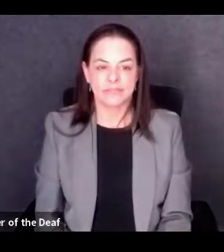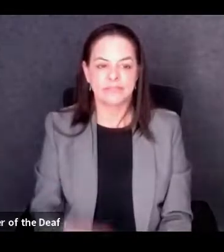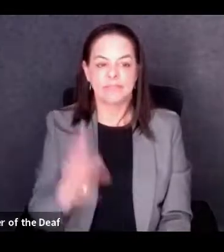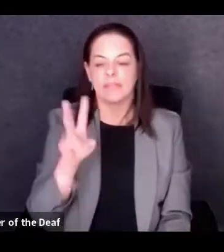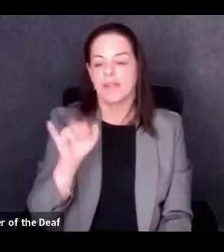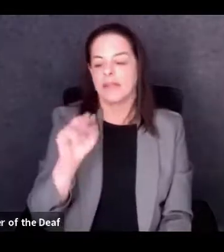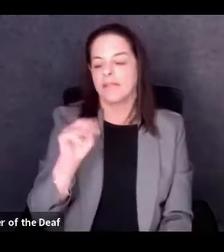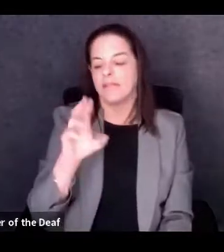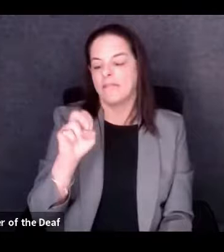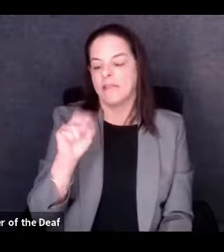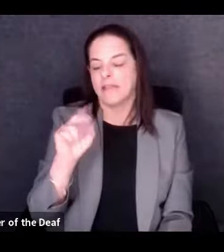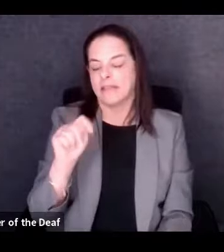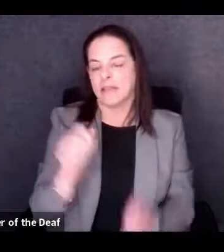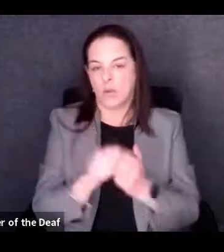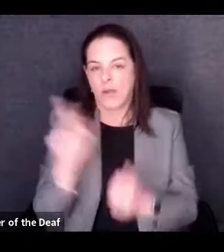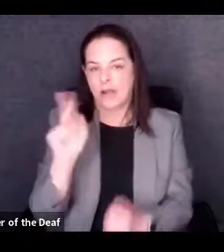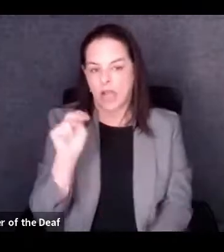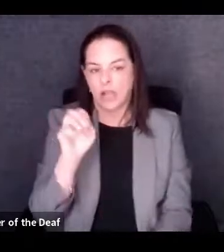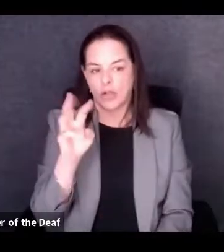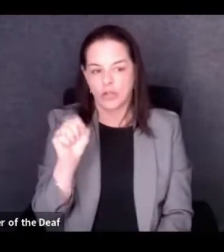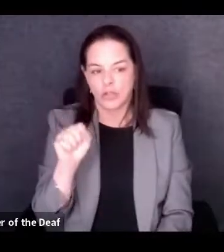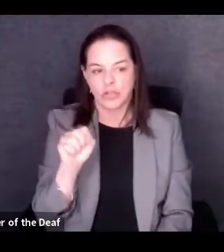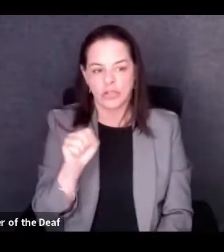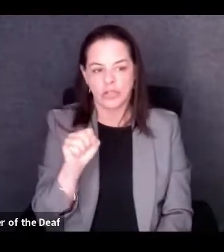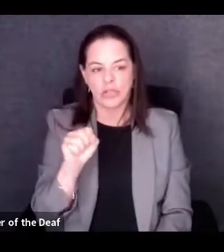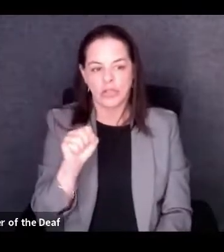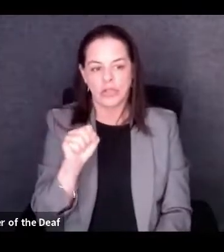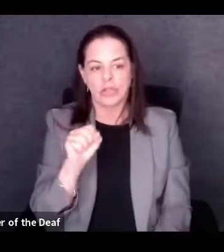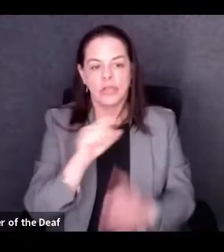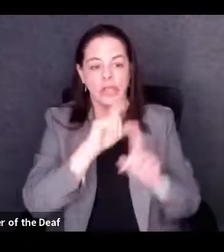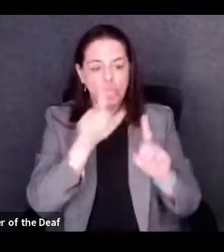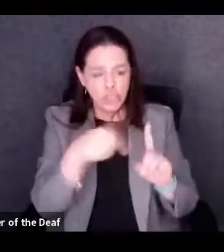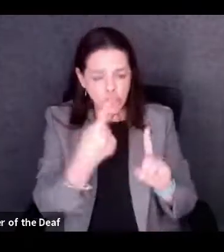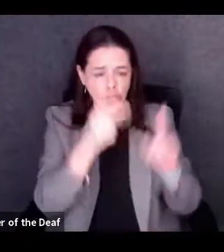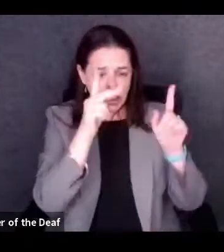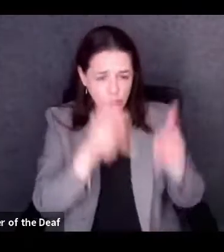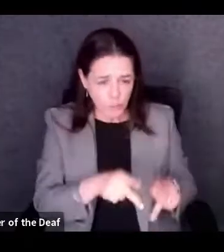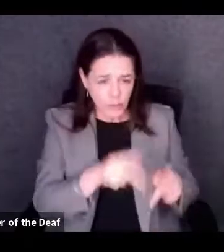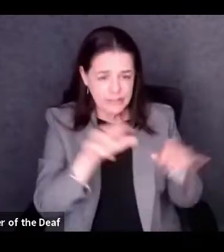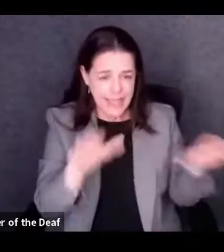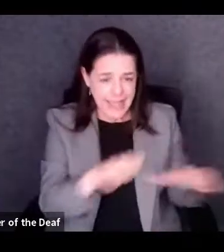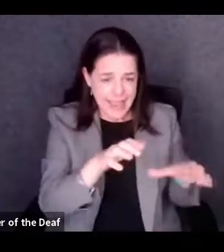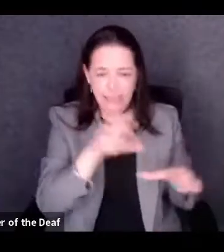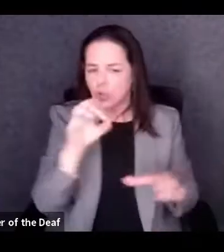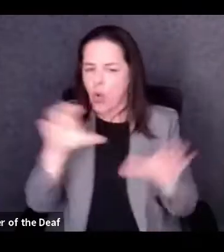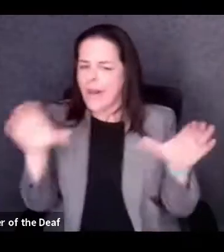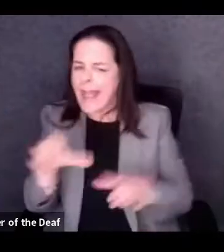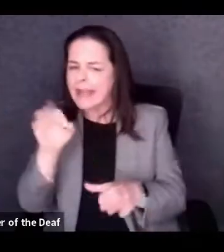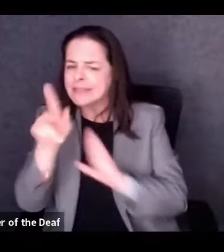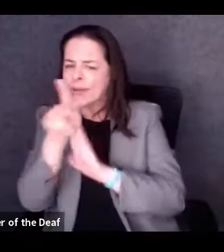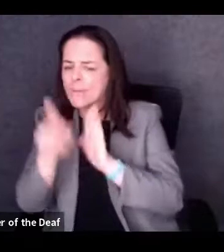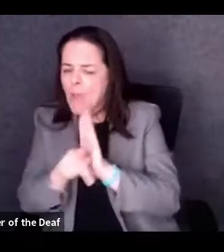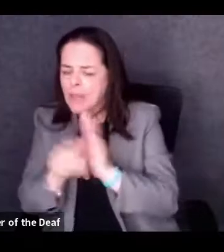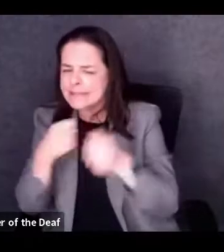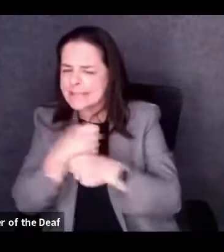Vincent with Knox News. Just individuals' actions or the actions of policymakers and leaders?